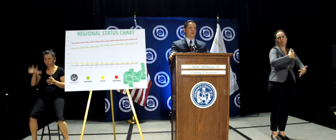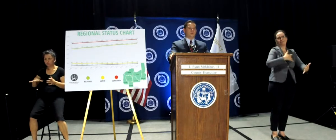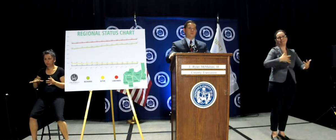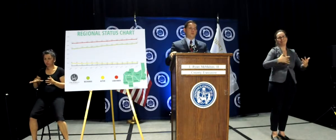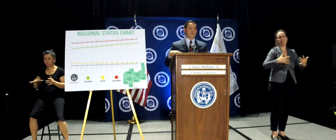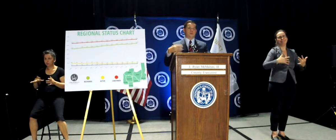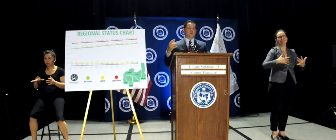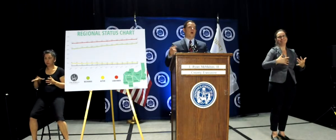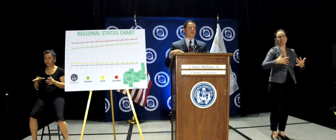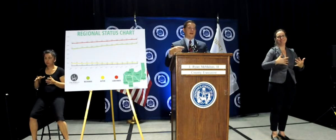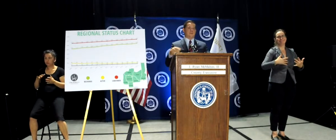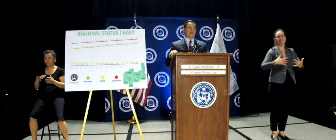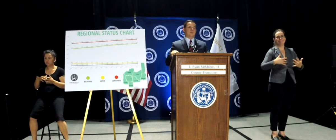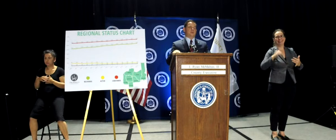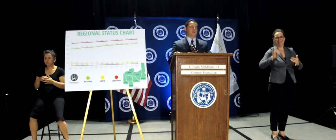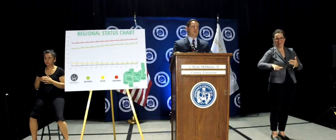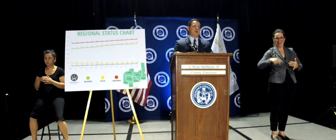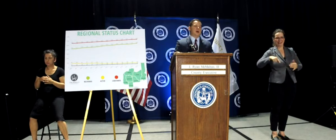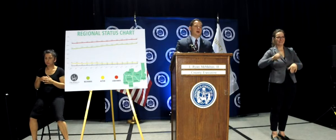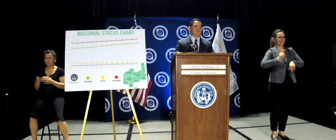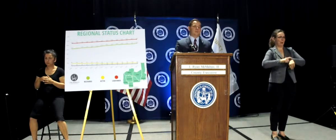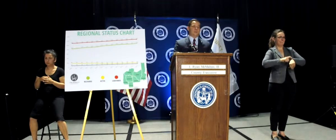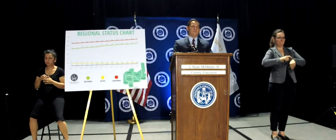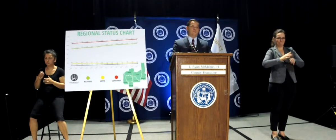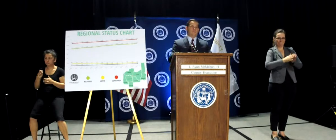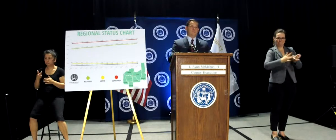exposure there. We've been doing this a long time now.